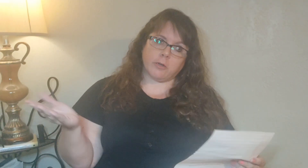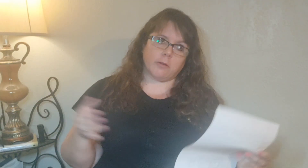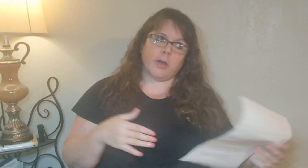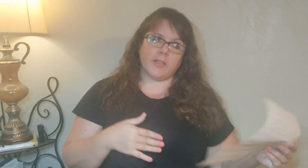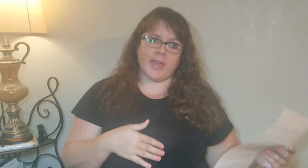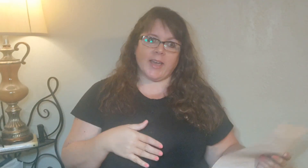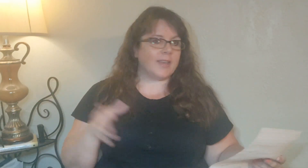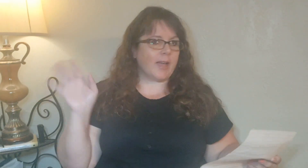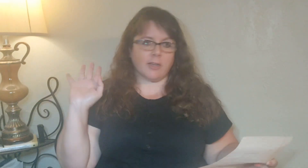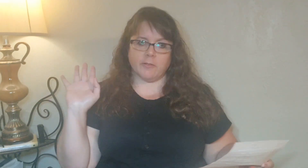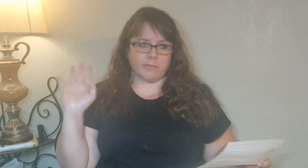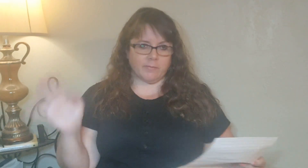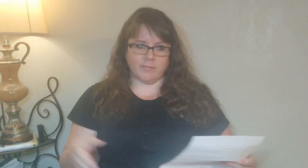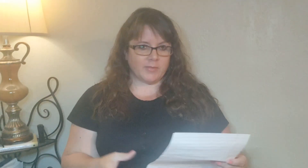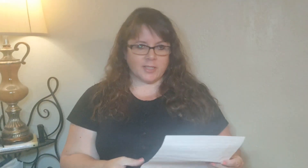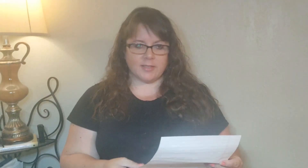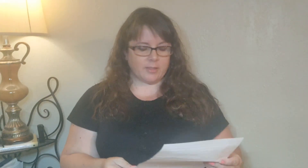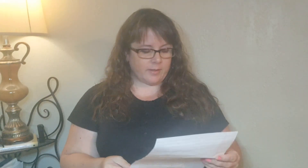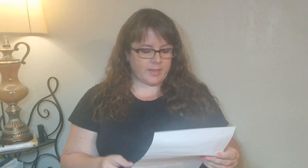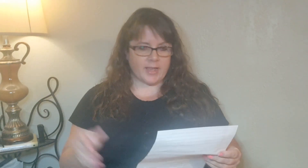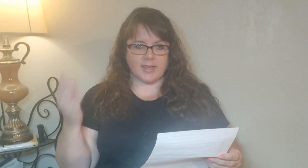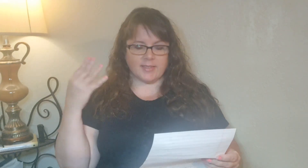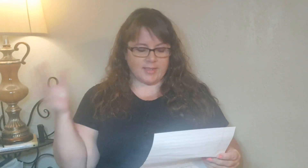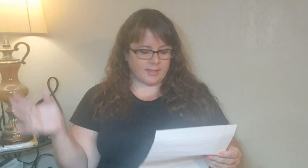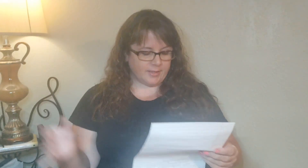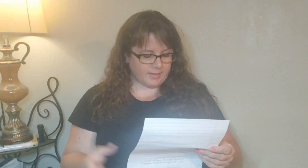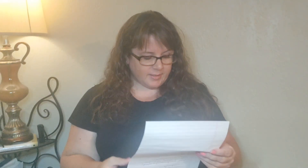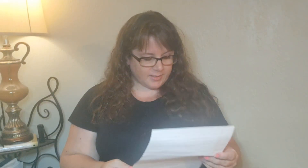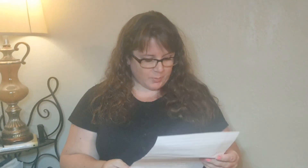are, all that out of the sentence.